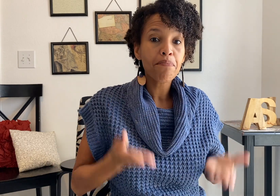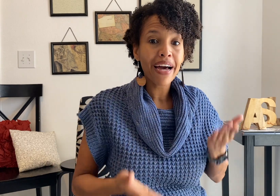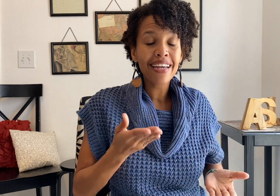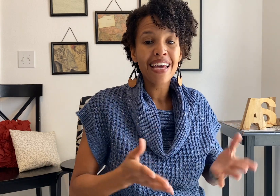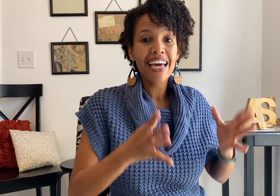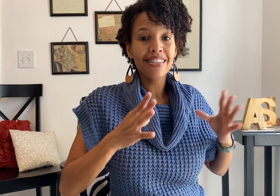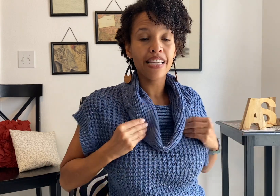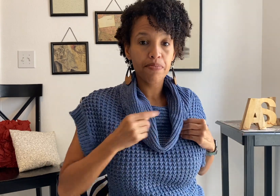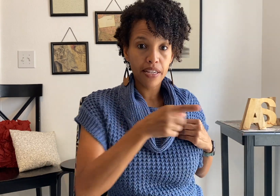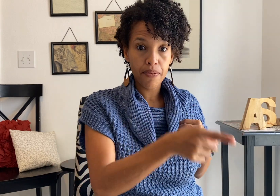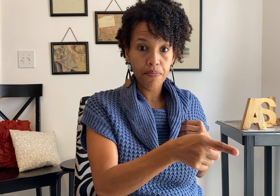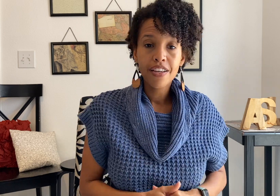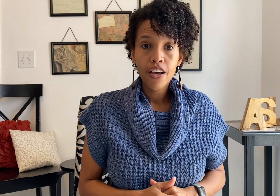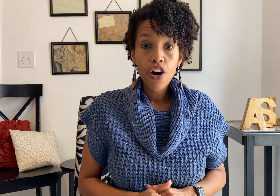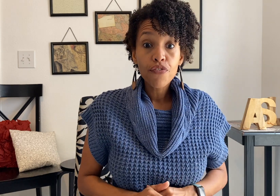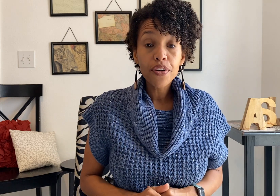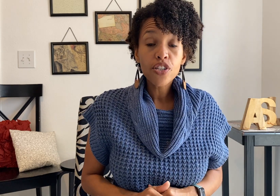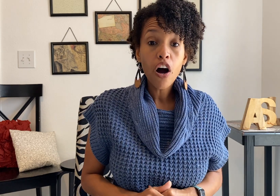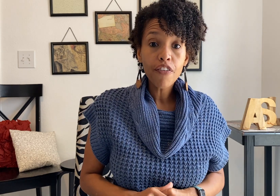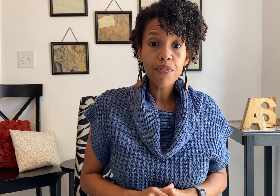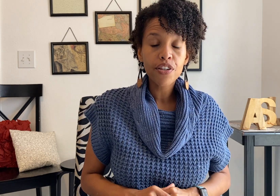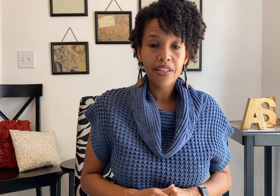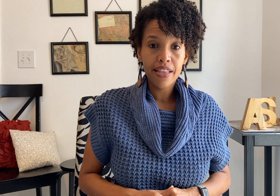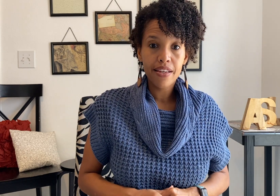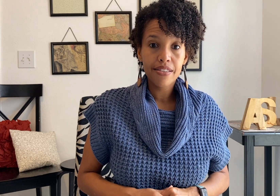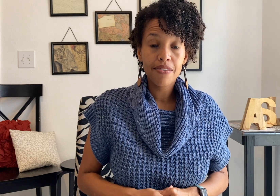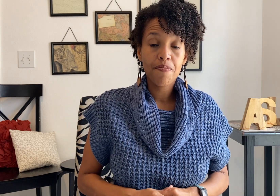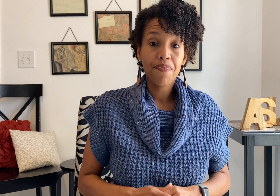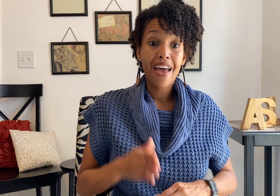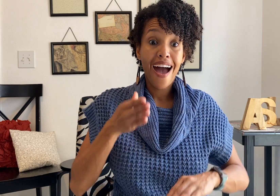might accept him. Voice off, it would look like this.